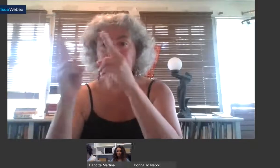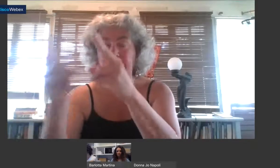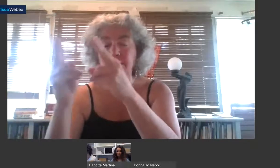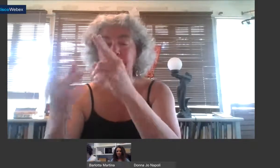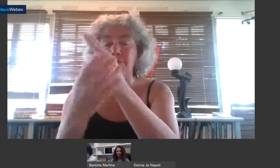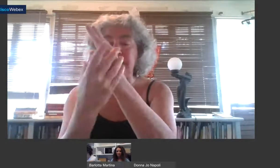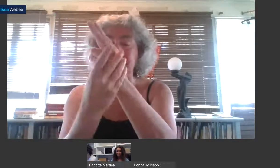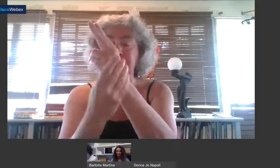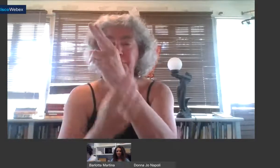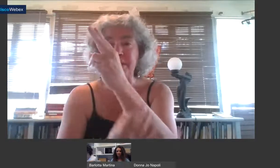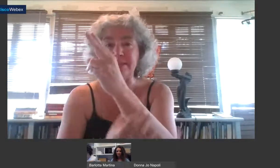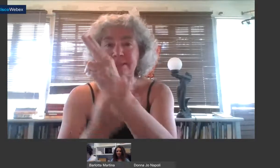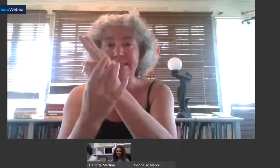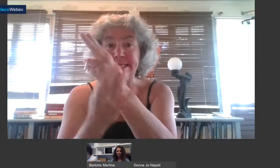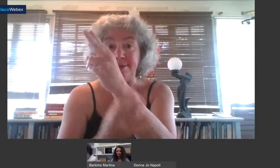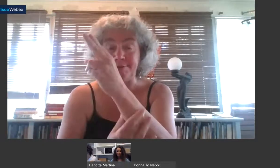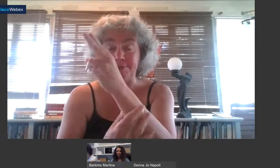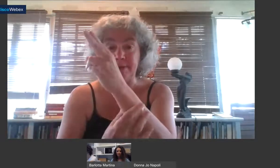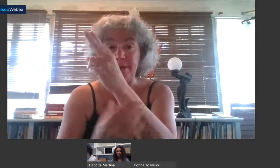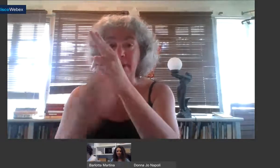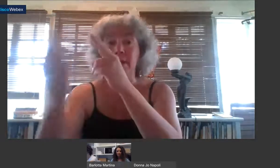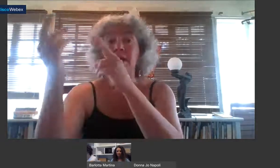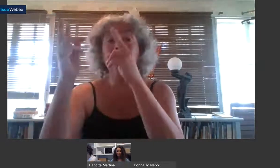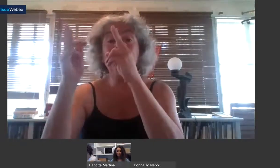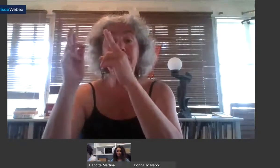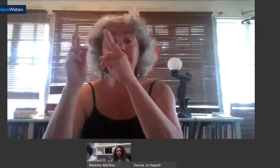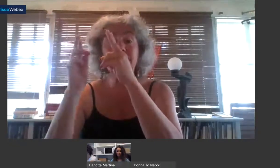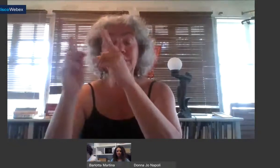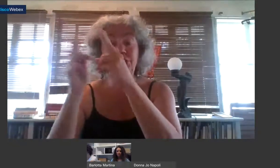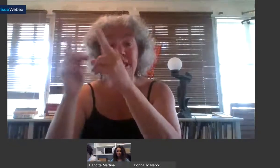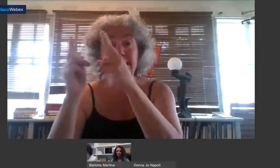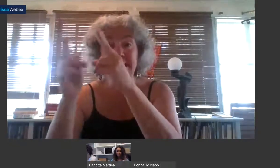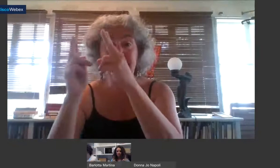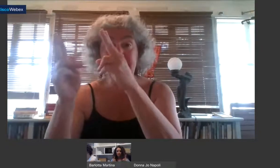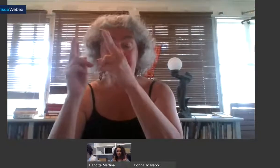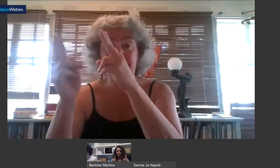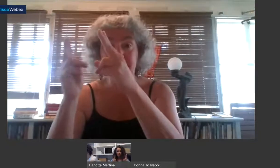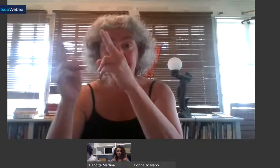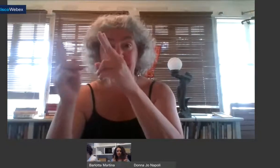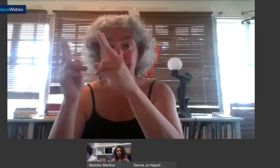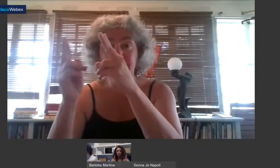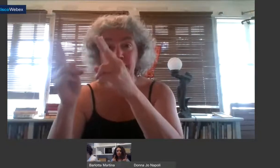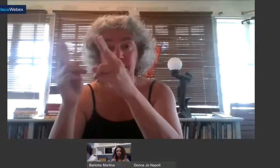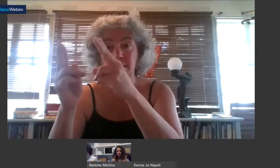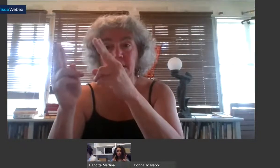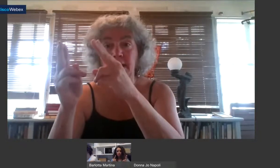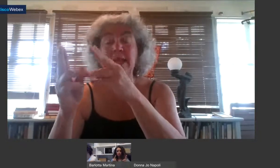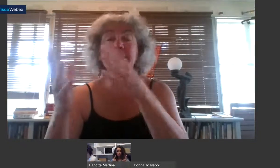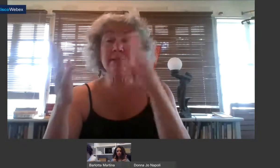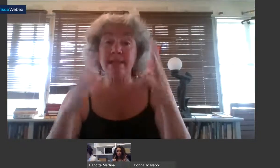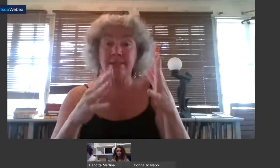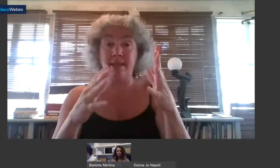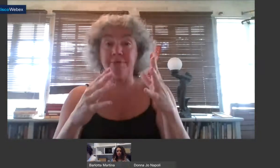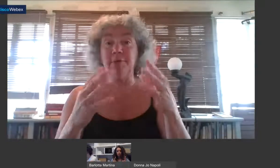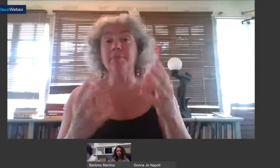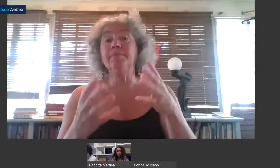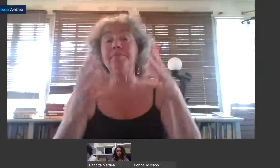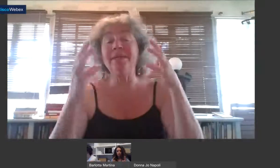Okay, so you keep your wrists stiff, but you're shaking at the elbows. It's less effort